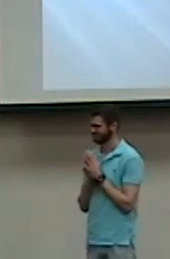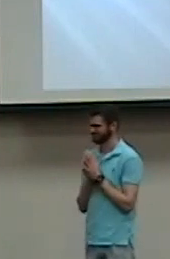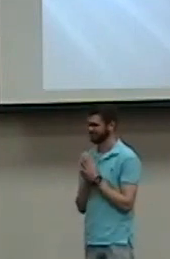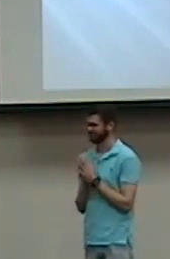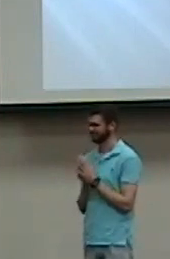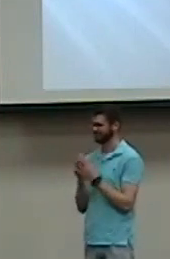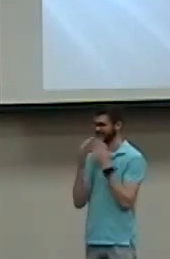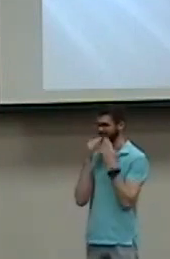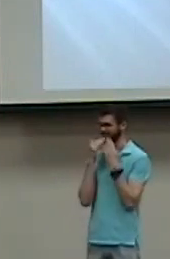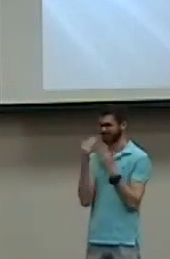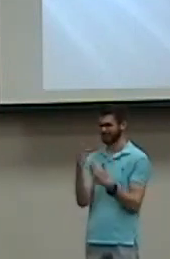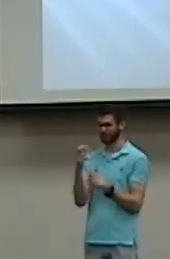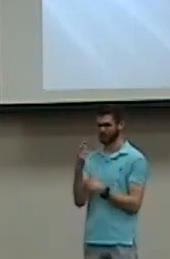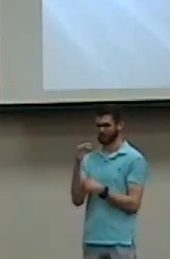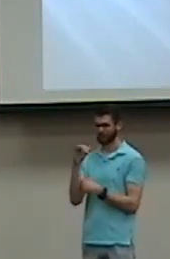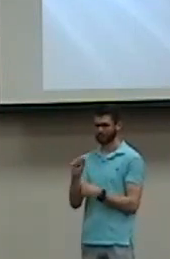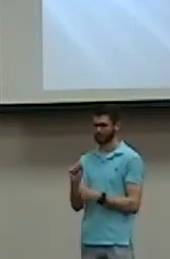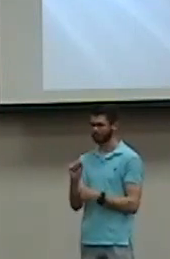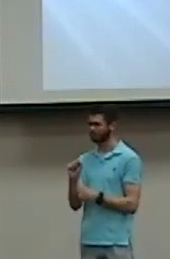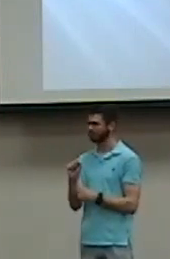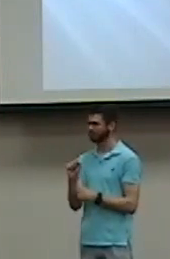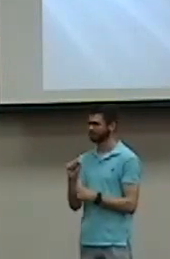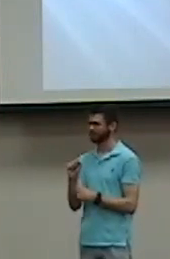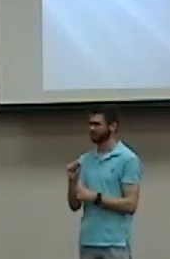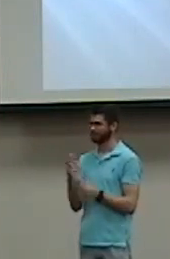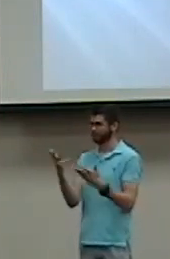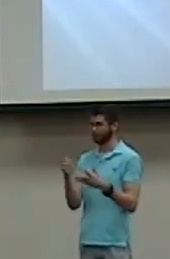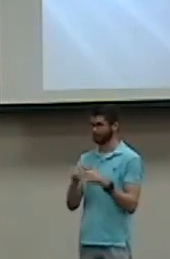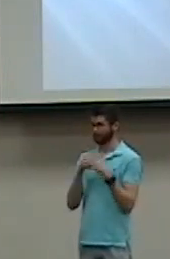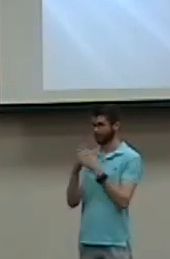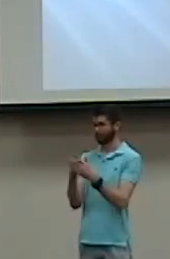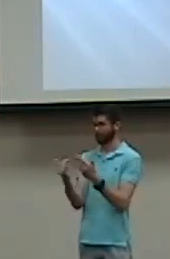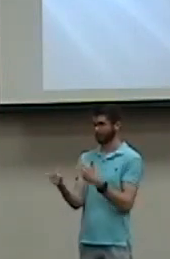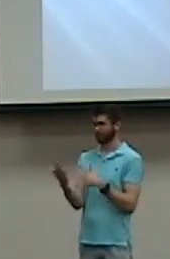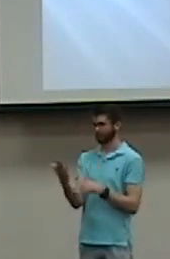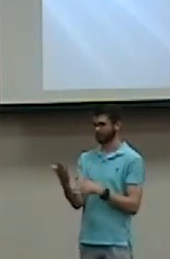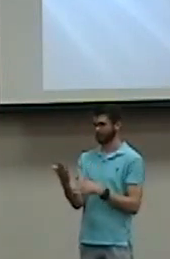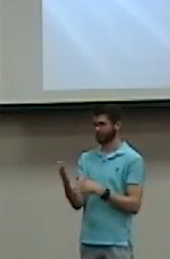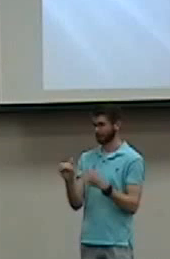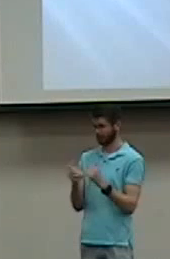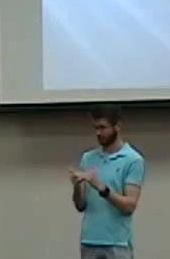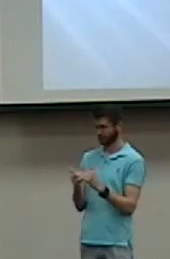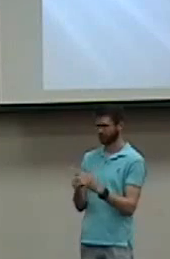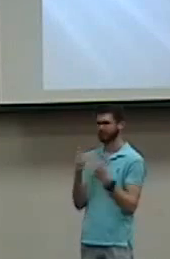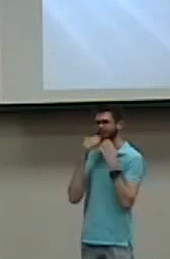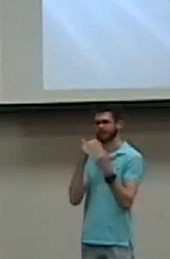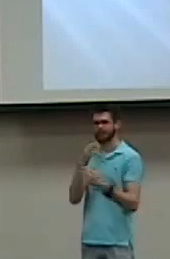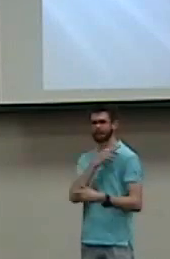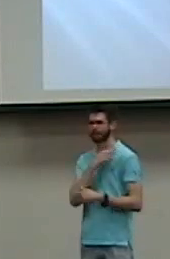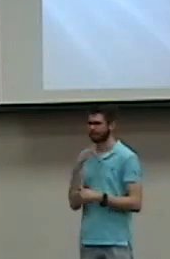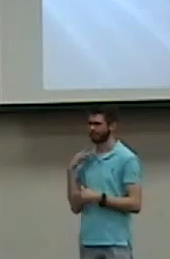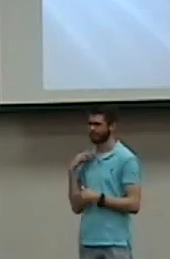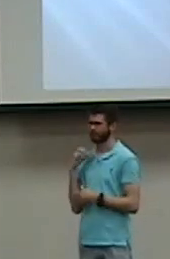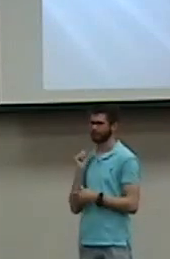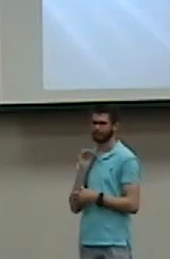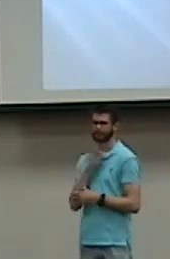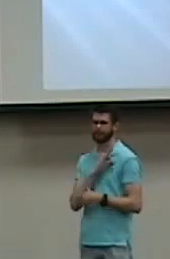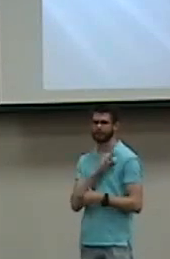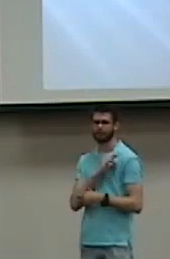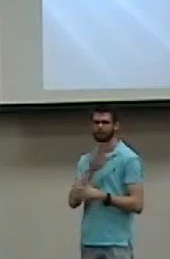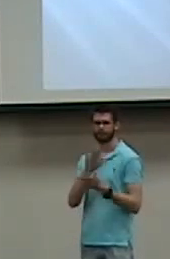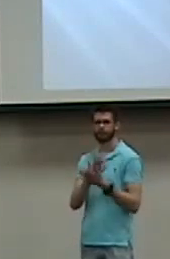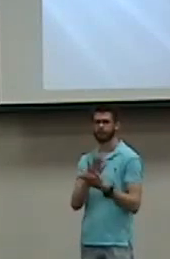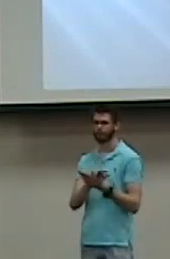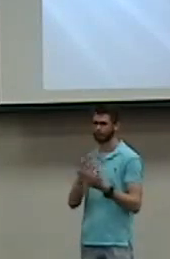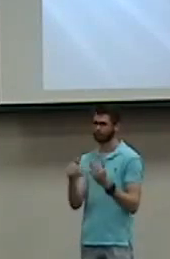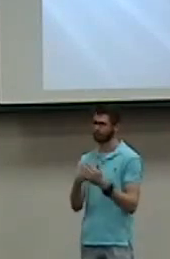Thank you, Chris. I want to start off this morning by thanking the faculty and the staff of this school for all the